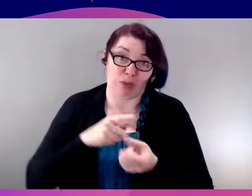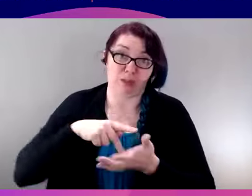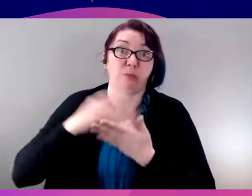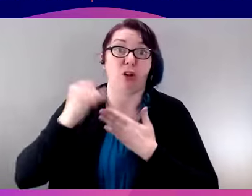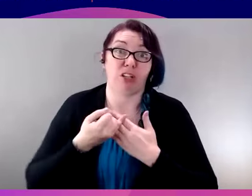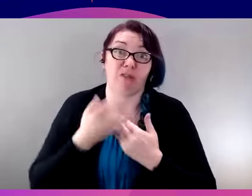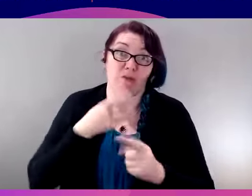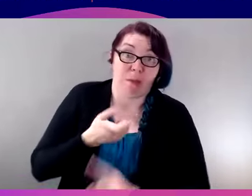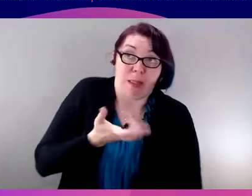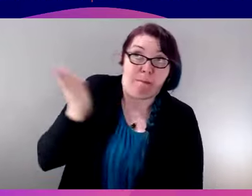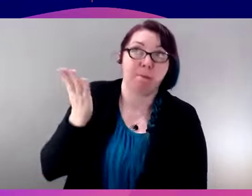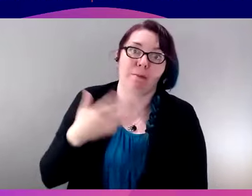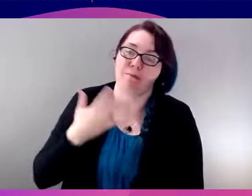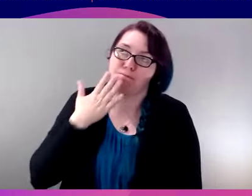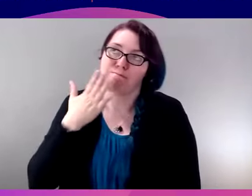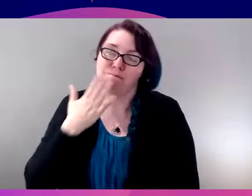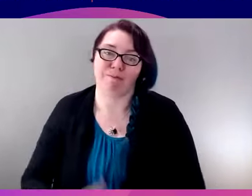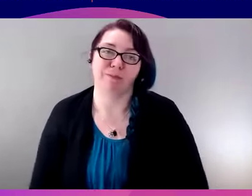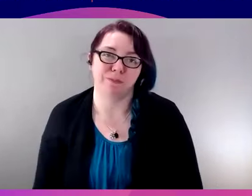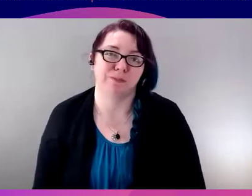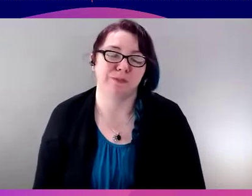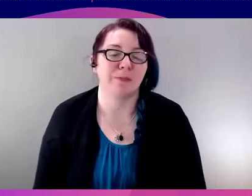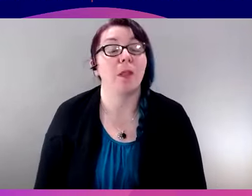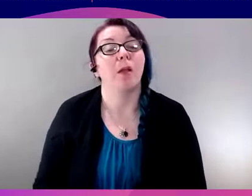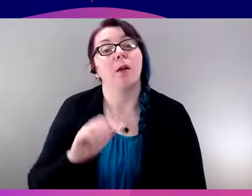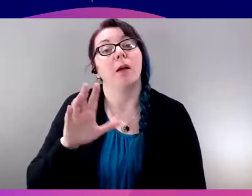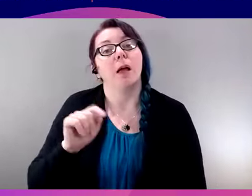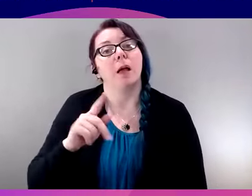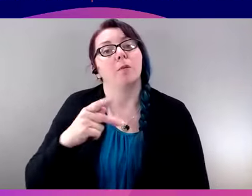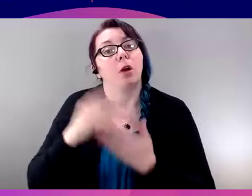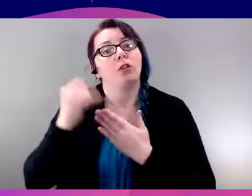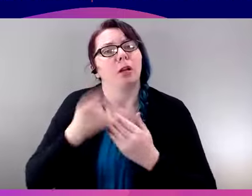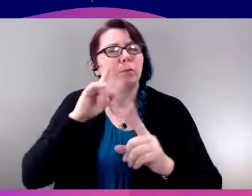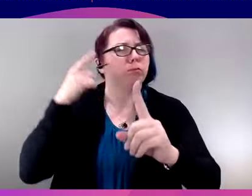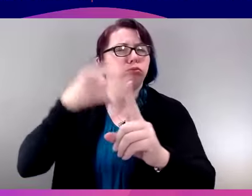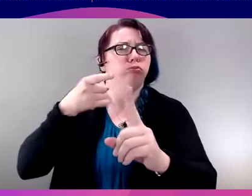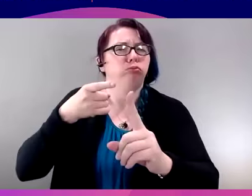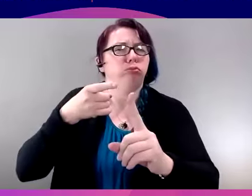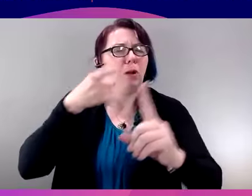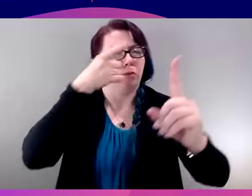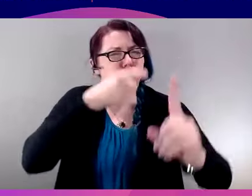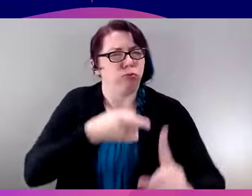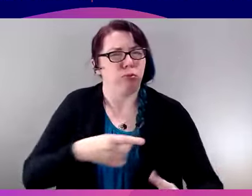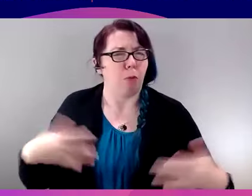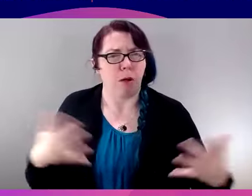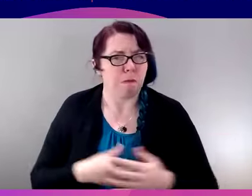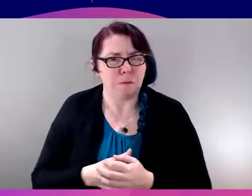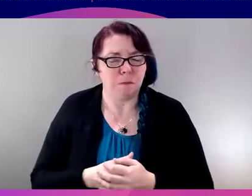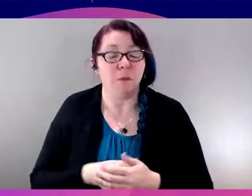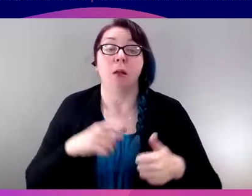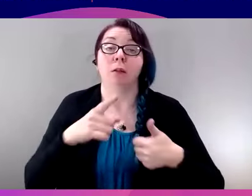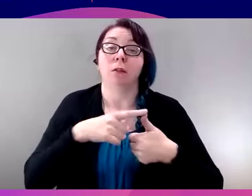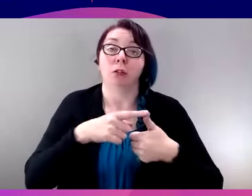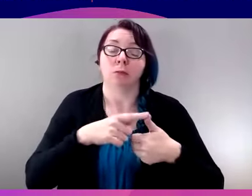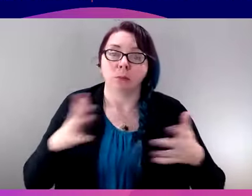So the objectives of the ACT project are as follows. The first is to raise awareness and increase